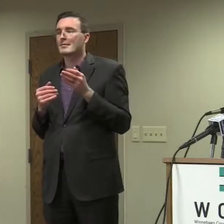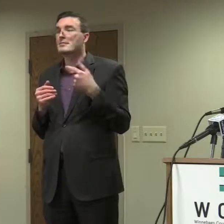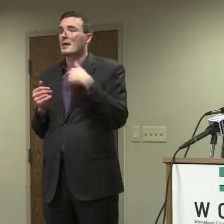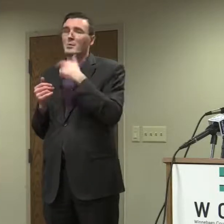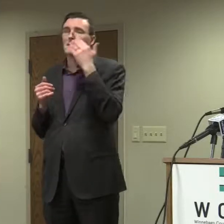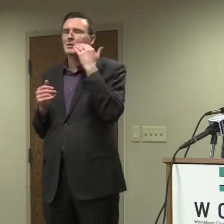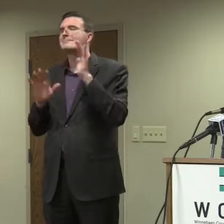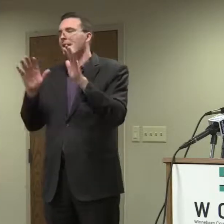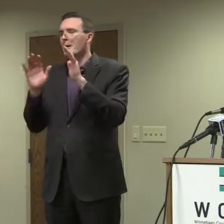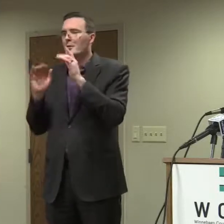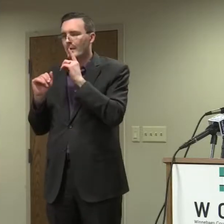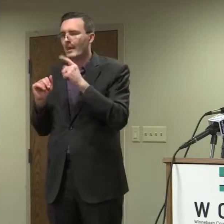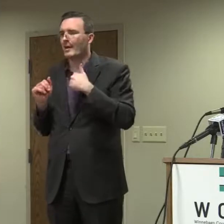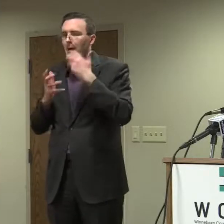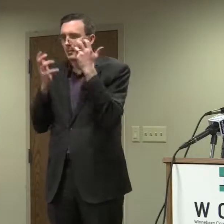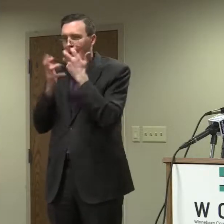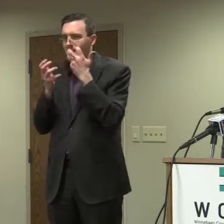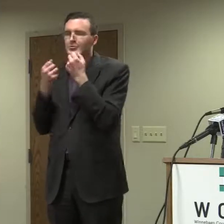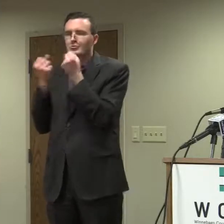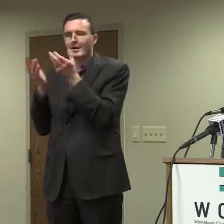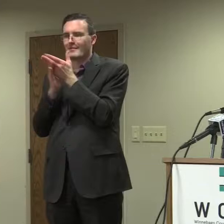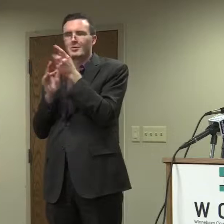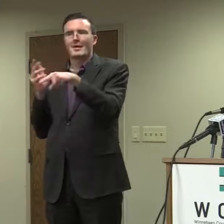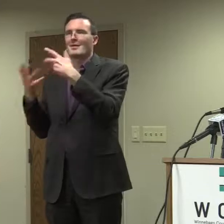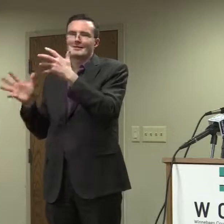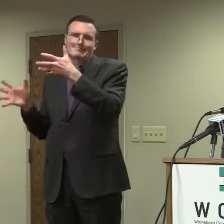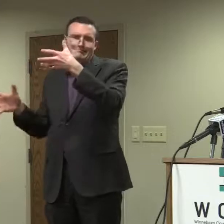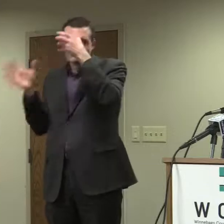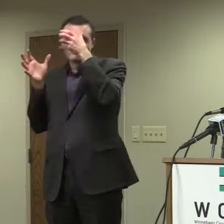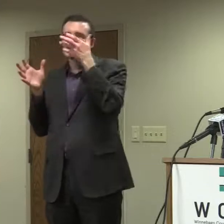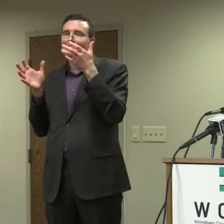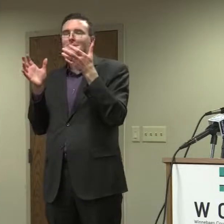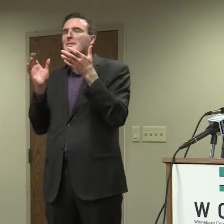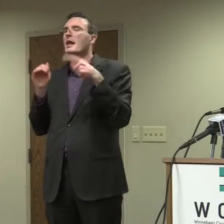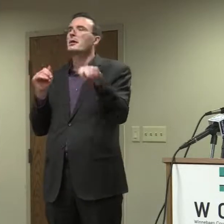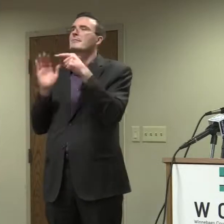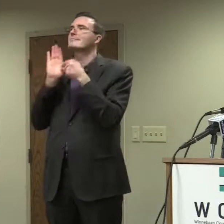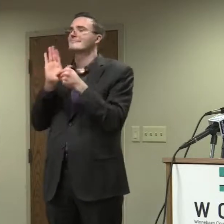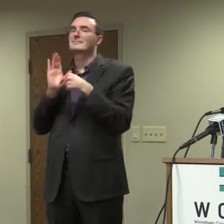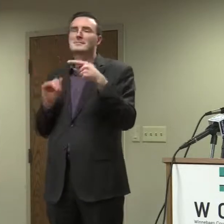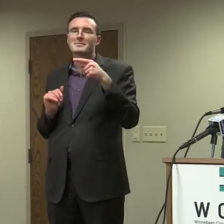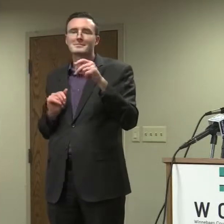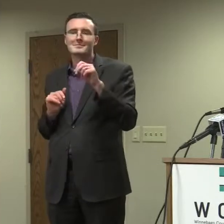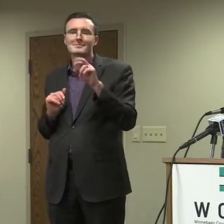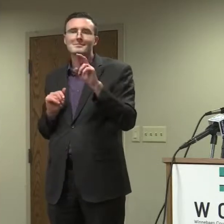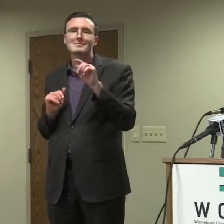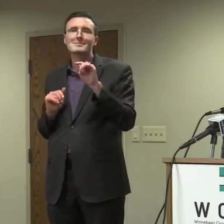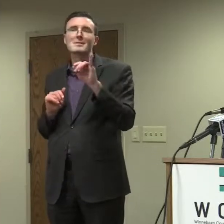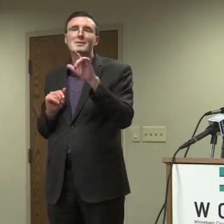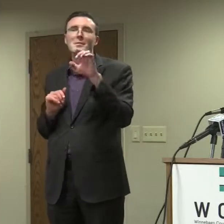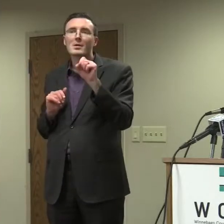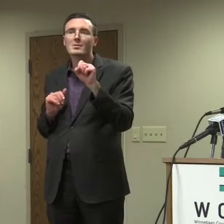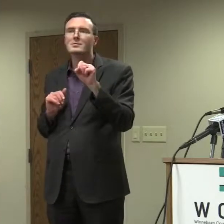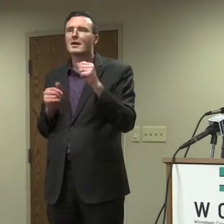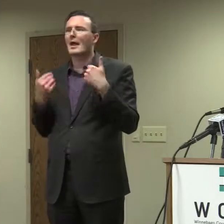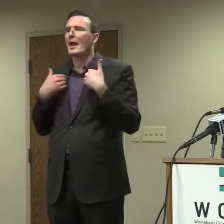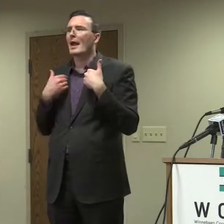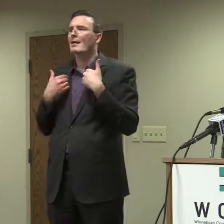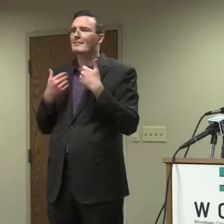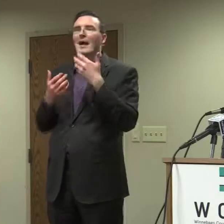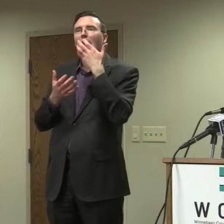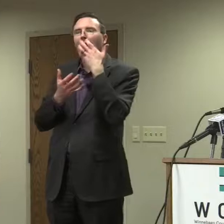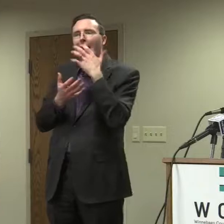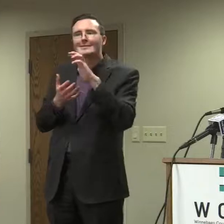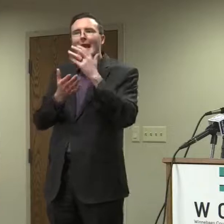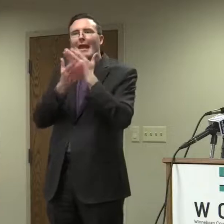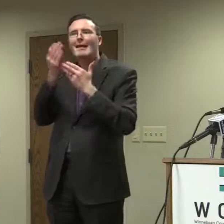I'm amazed at the number of our drive-thrus that do that as well. I mean, anyone who's been through a Portillo's and they're like, they have the hot hands on and they have,